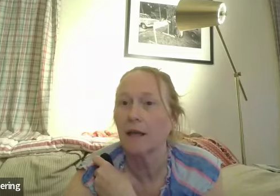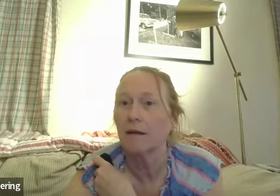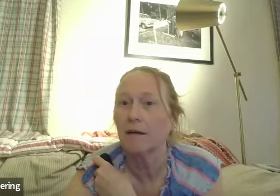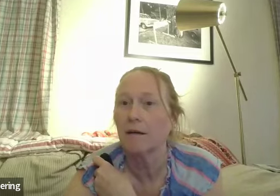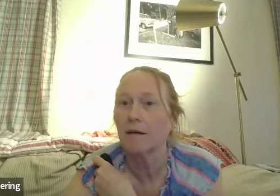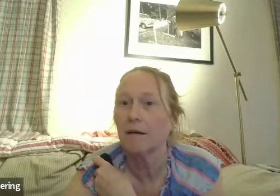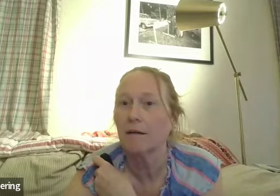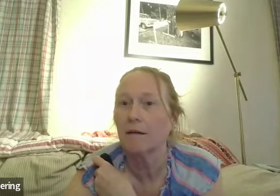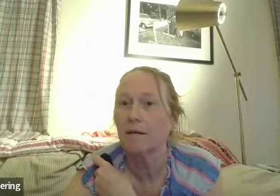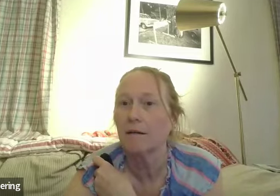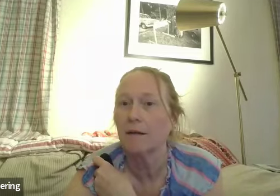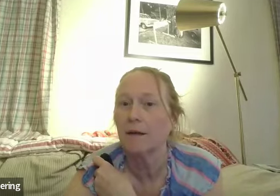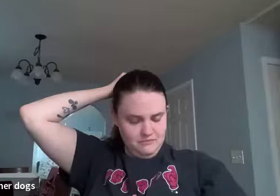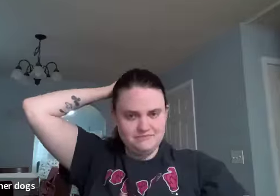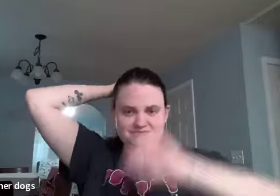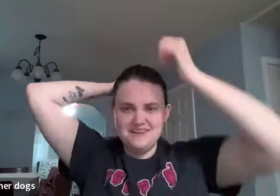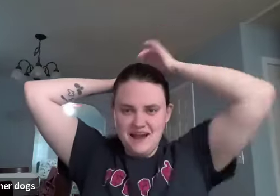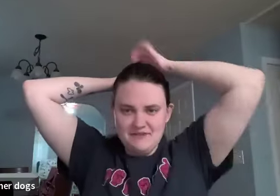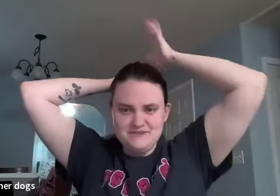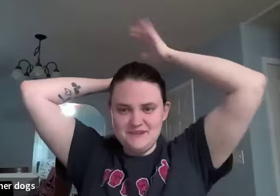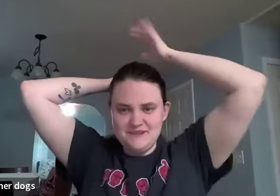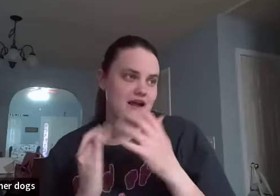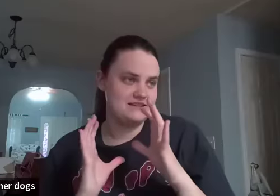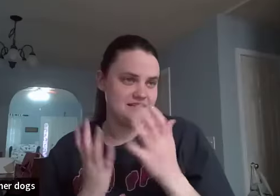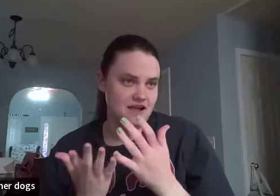Okay. Oh, I was last.